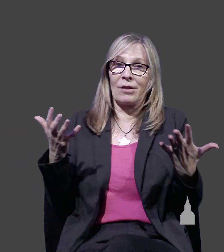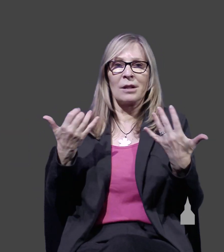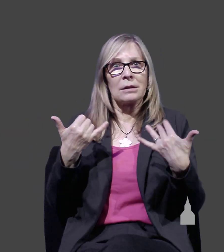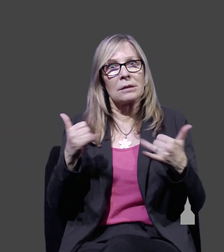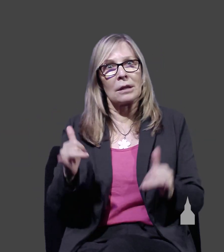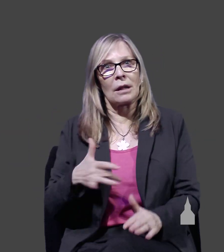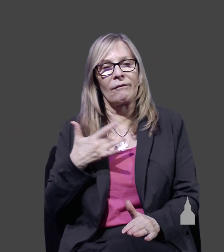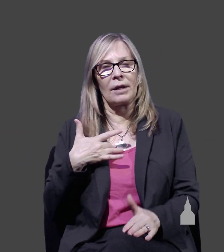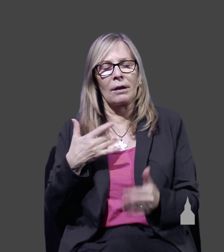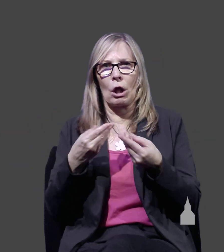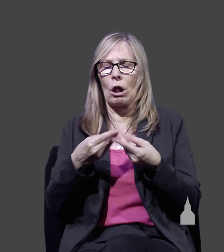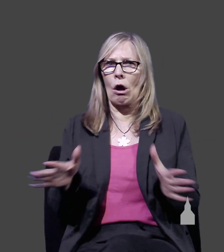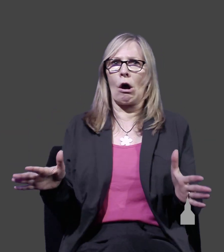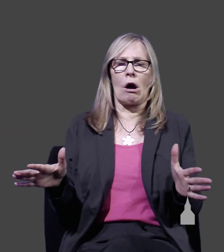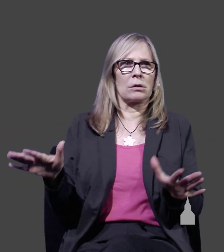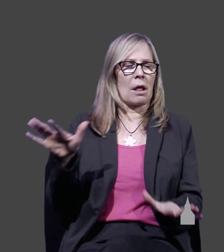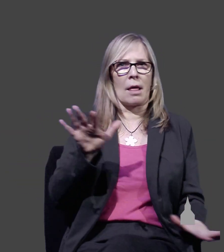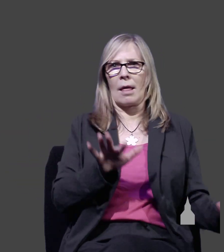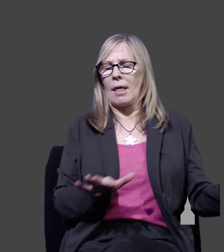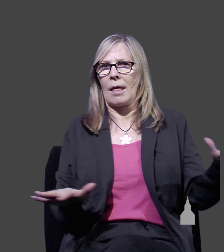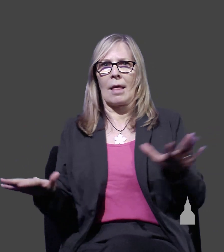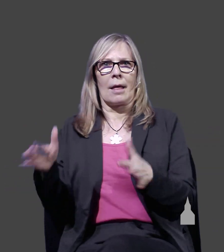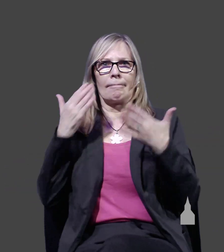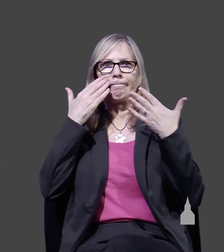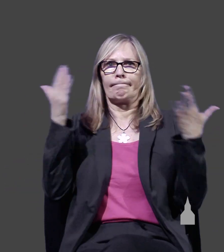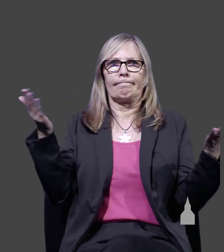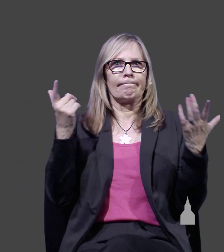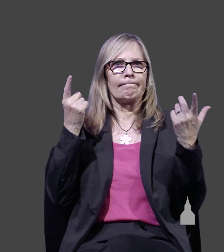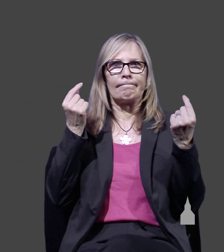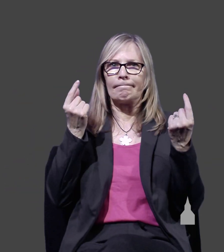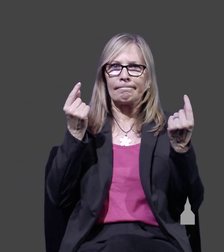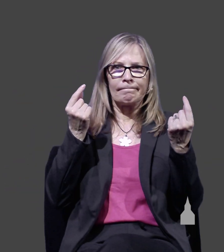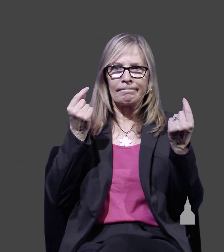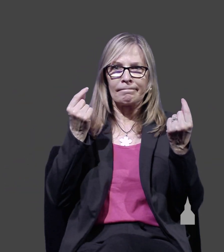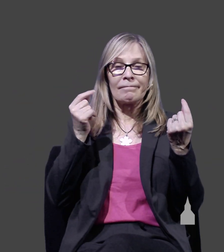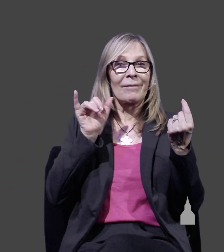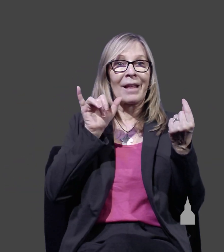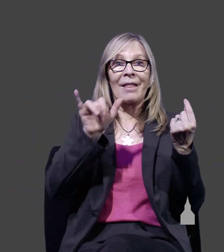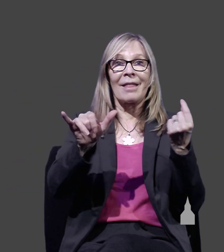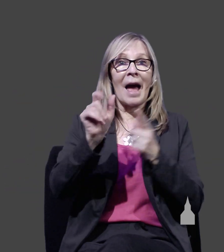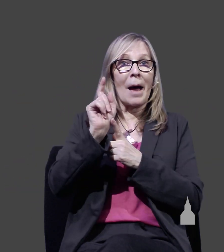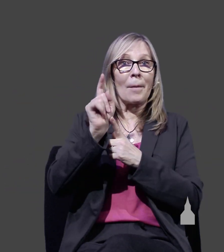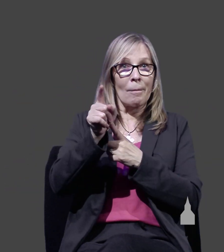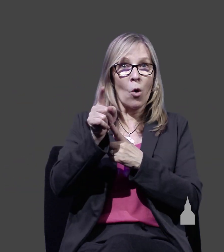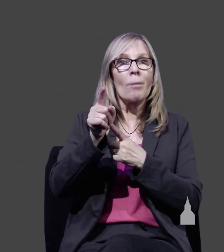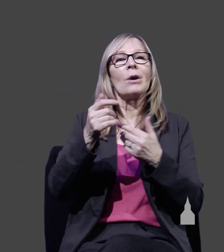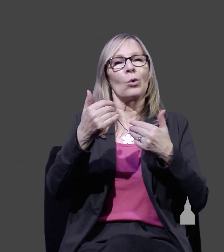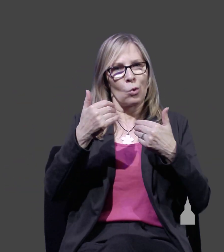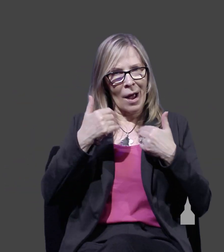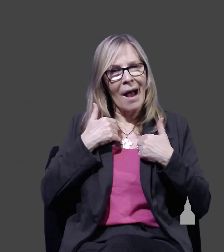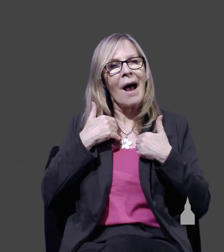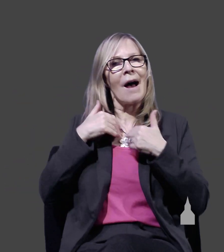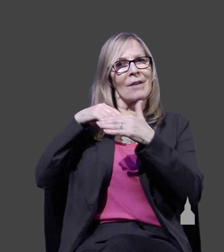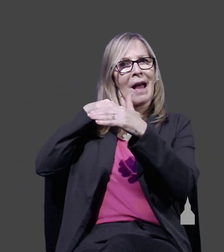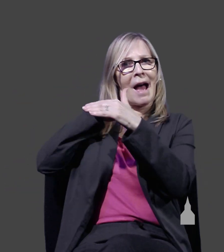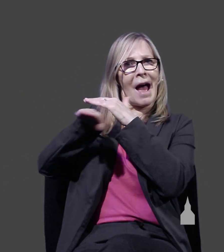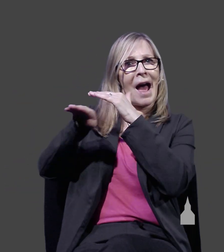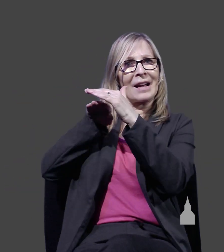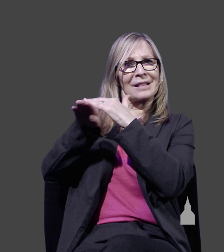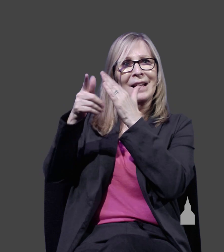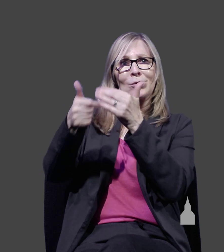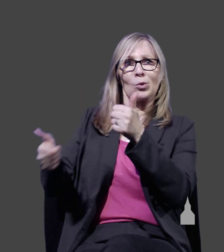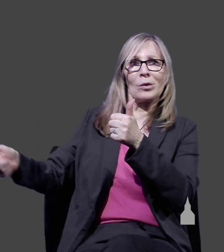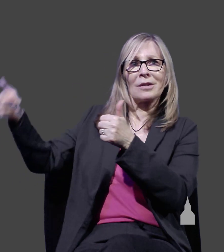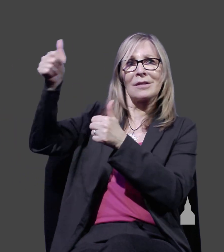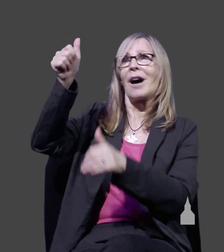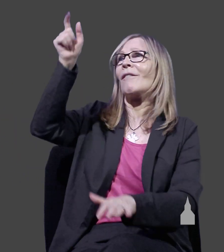lost. We're still not sure what to do. And he says at those moments, you have access to the sovereign God of the universe. And he says, why